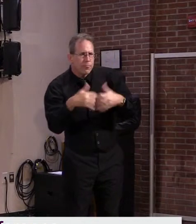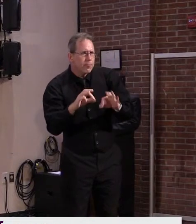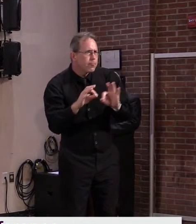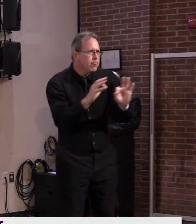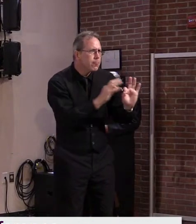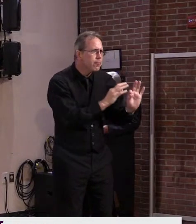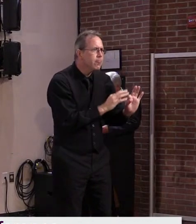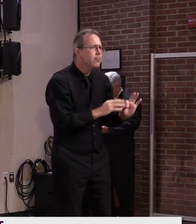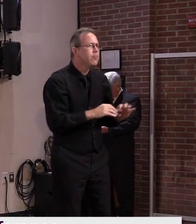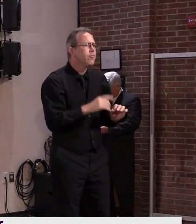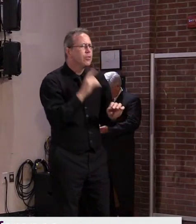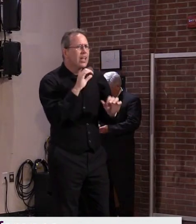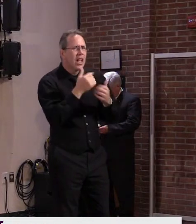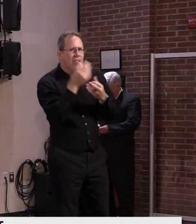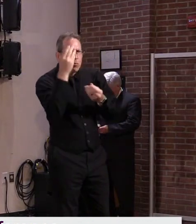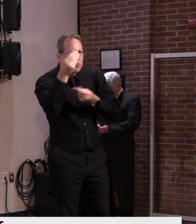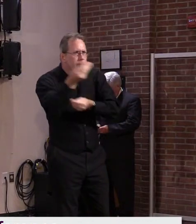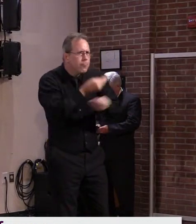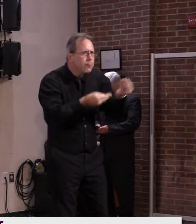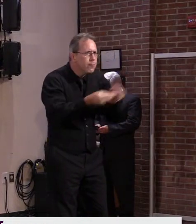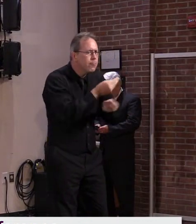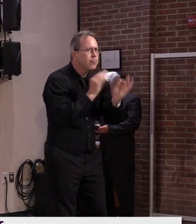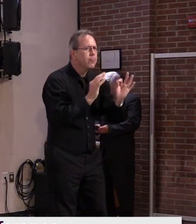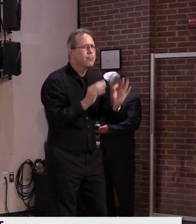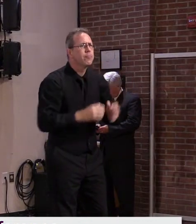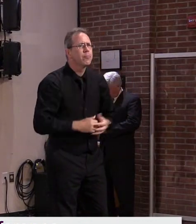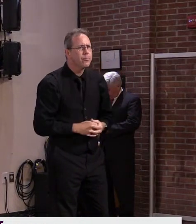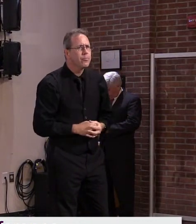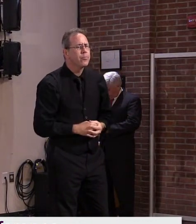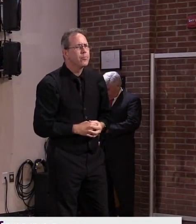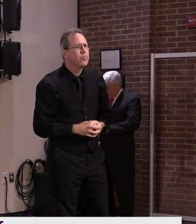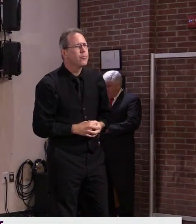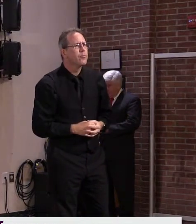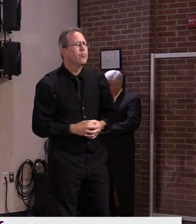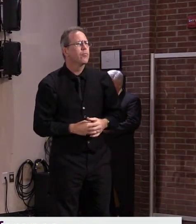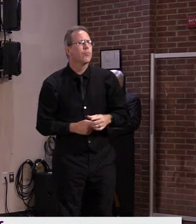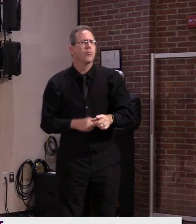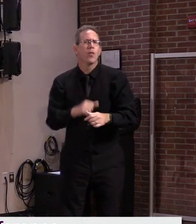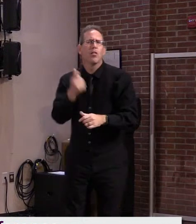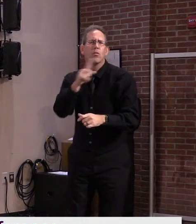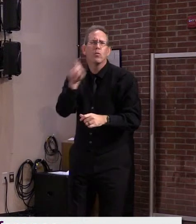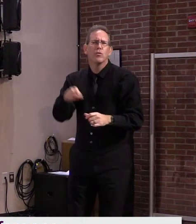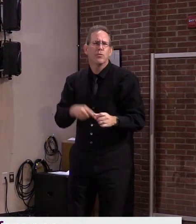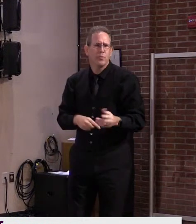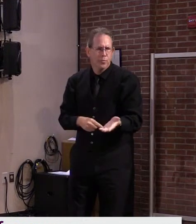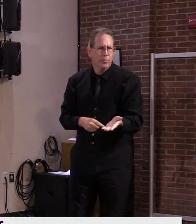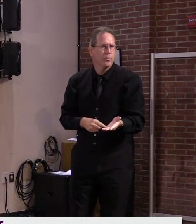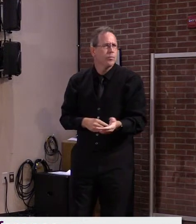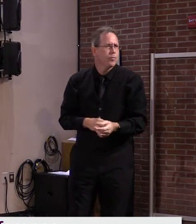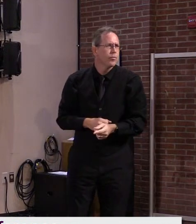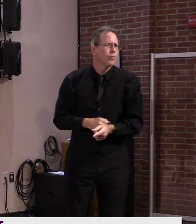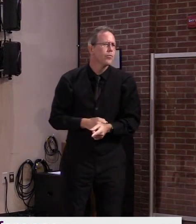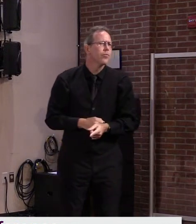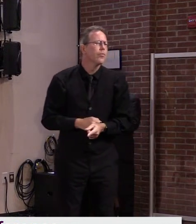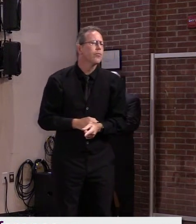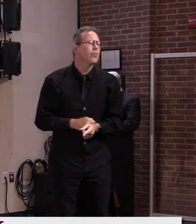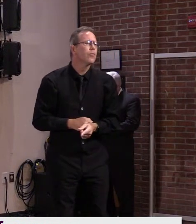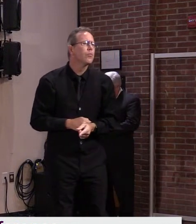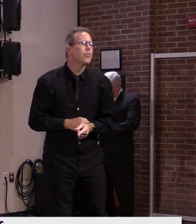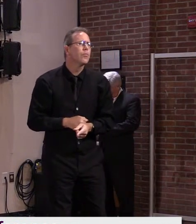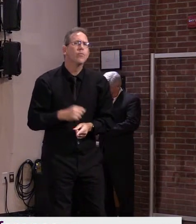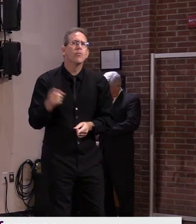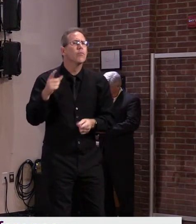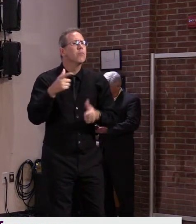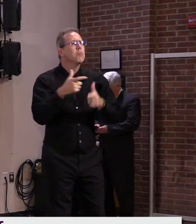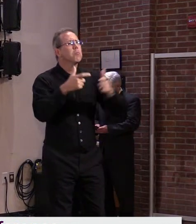Okay, thanks. And where are we at in terms of the federal vaccine mandate applying to Vermont's larger school districts?